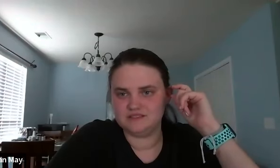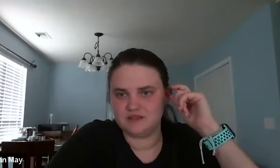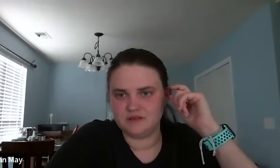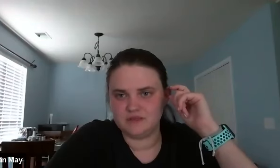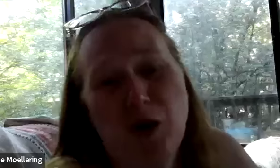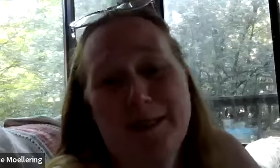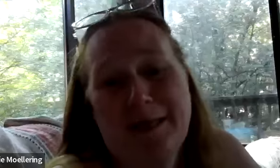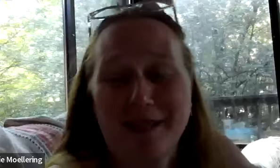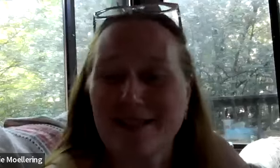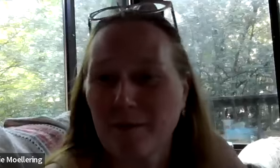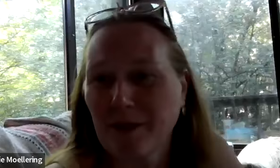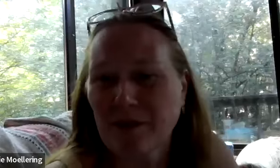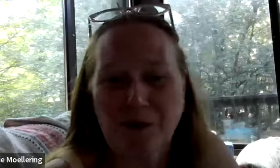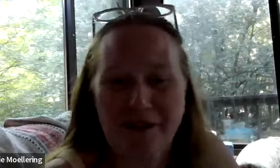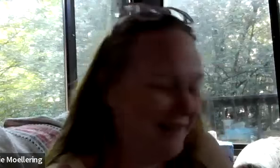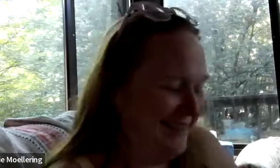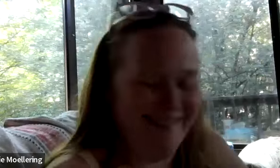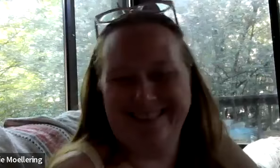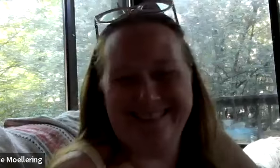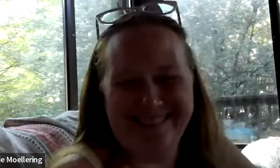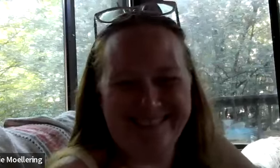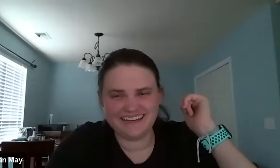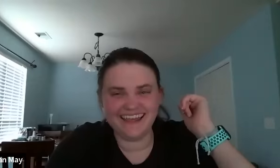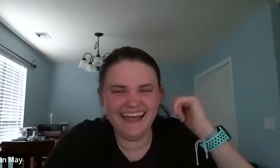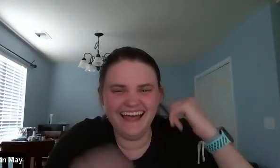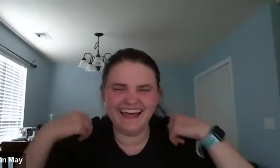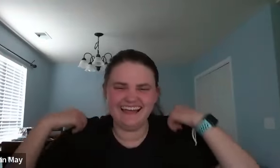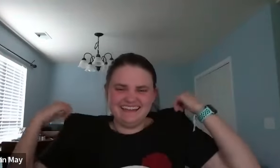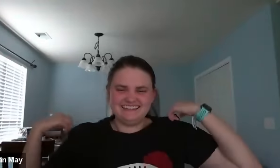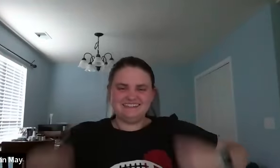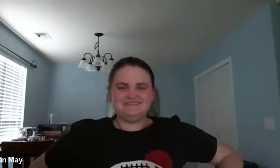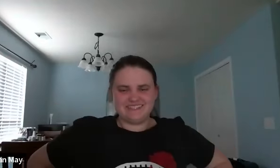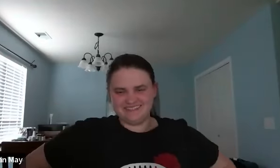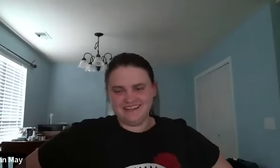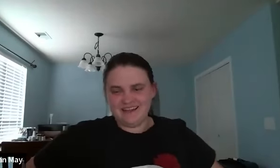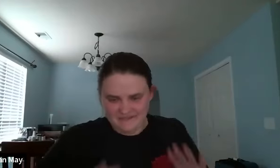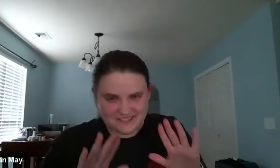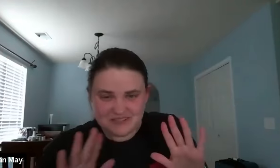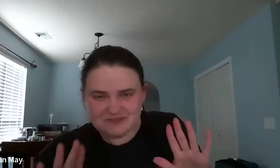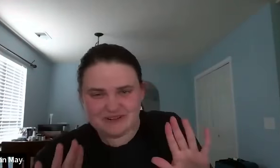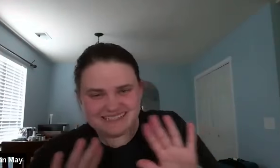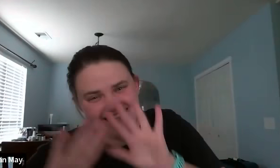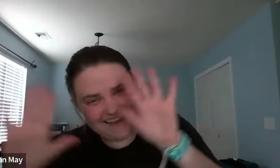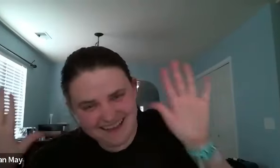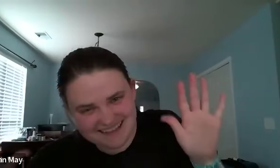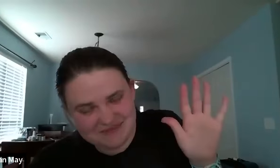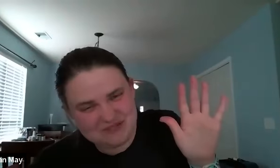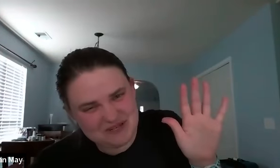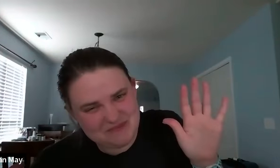so You're about to show us something, so I'm going to record that. that's a good idea. But I'll start off real quick saying hi guys. I'm so sorry about